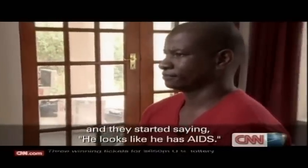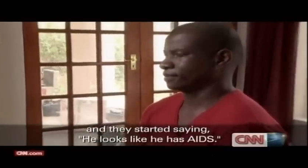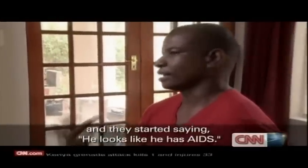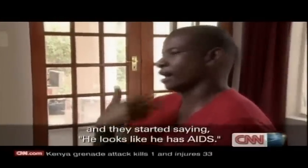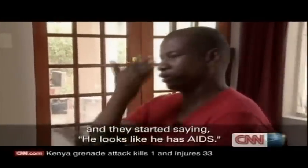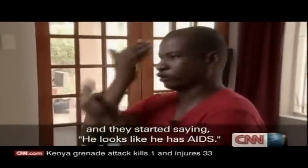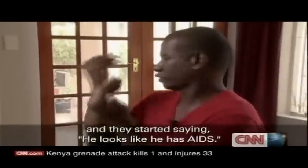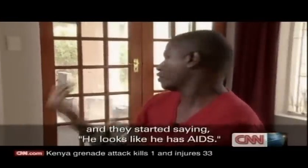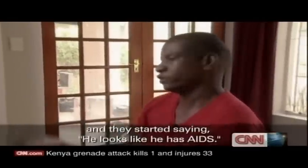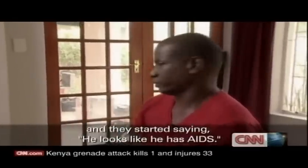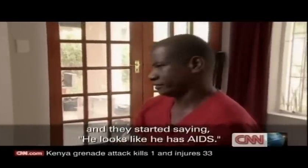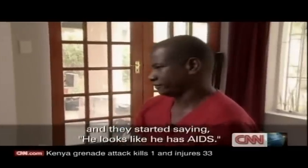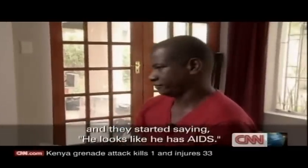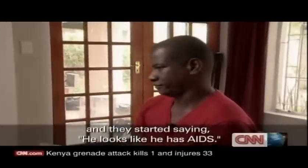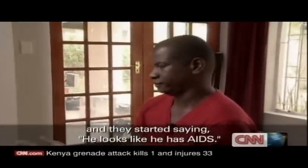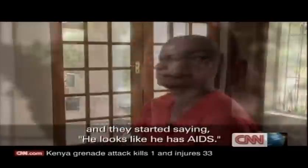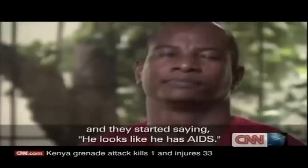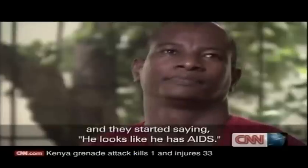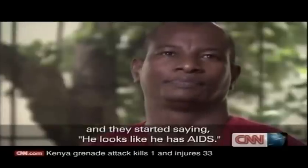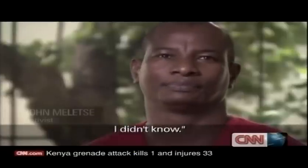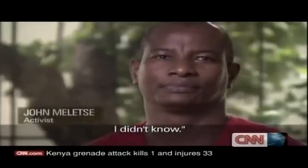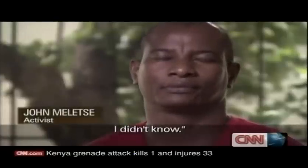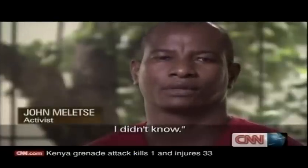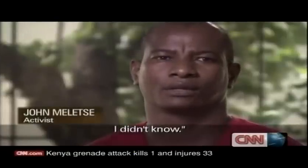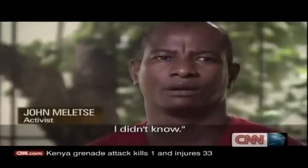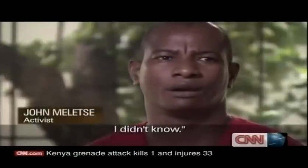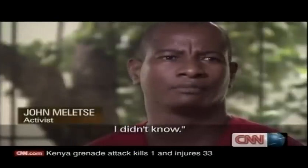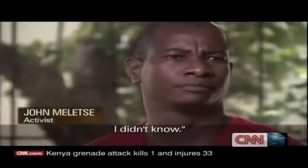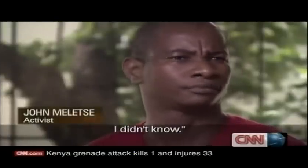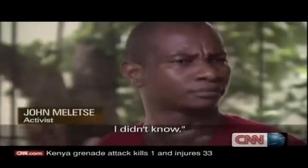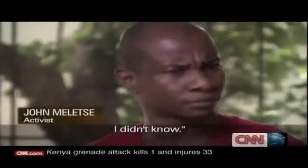started saying, he looks like he has AIDS. I didn't know.